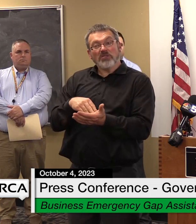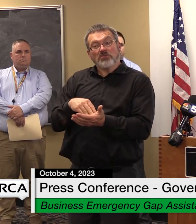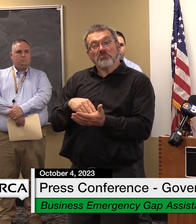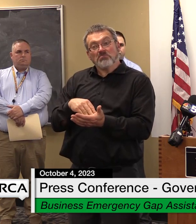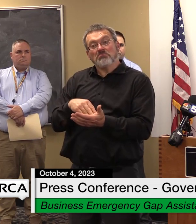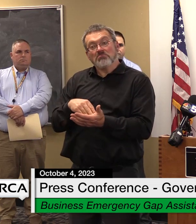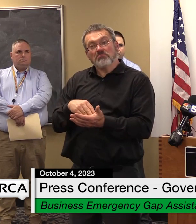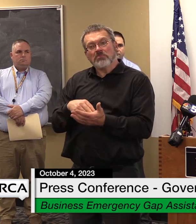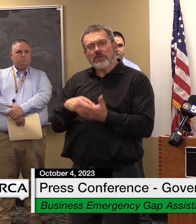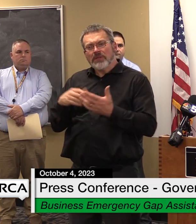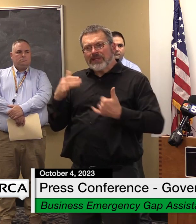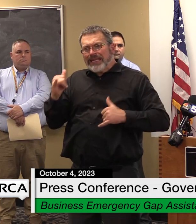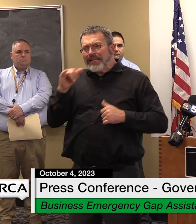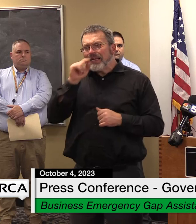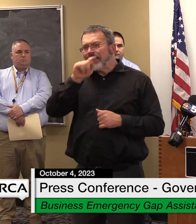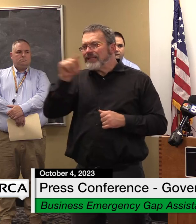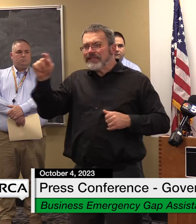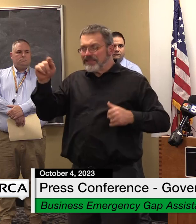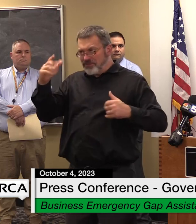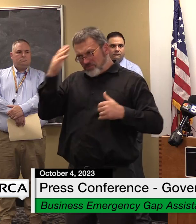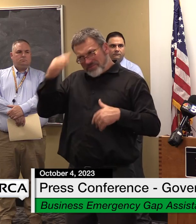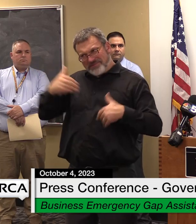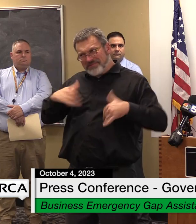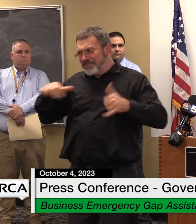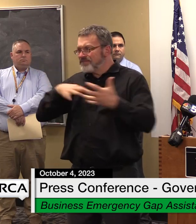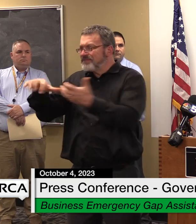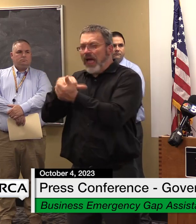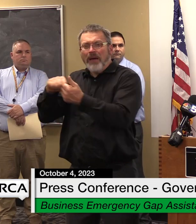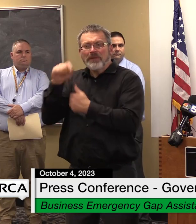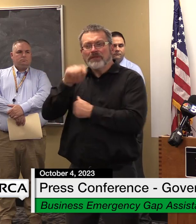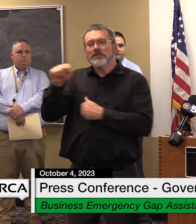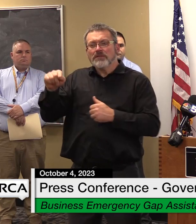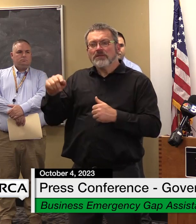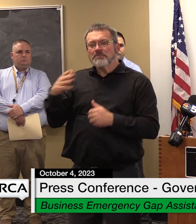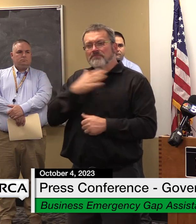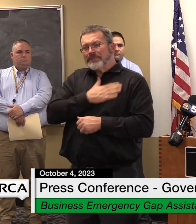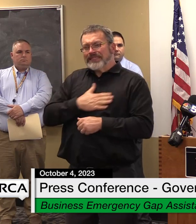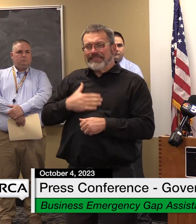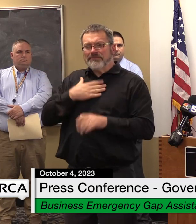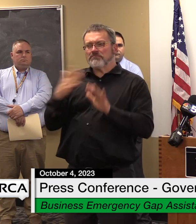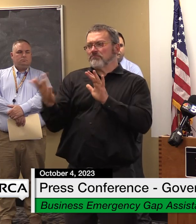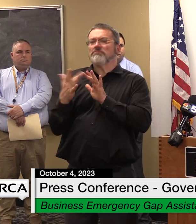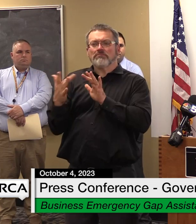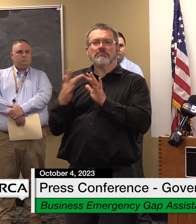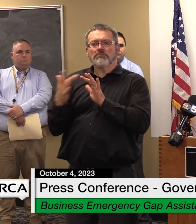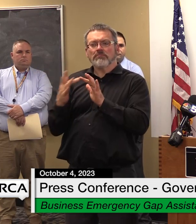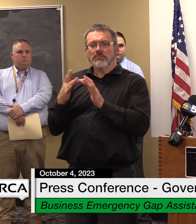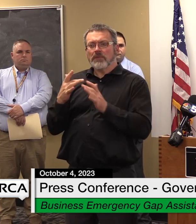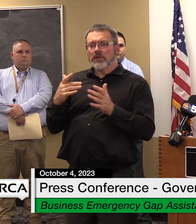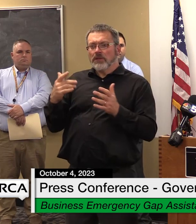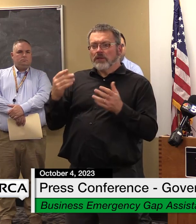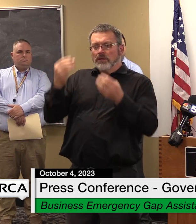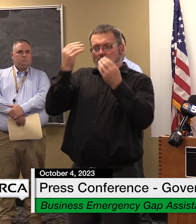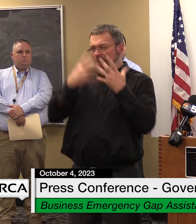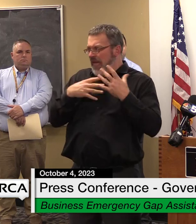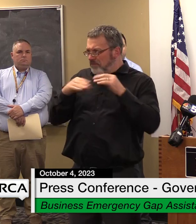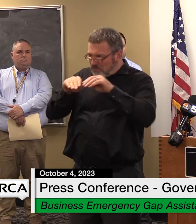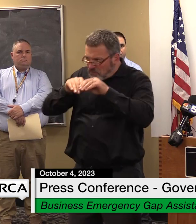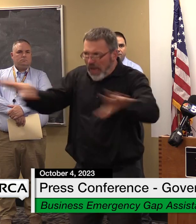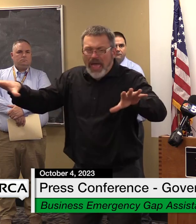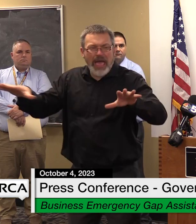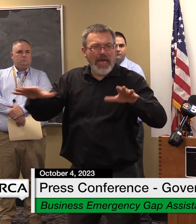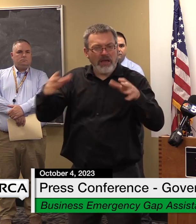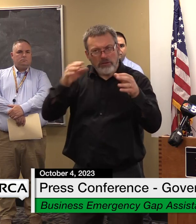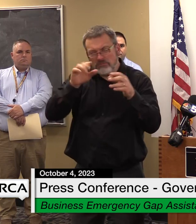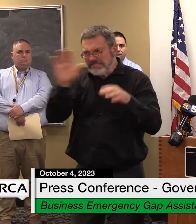out there who have had damages. And we asked, anything you can do to help us get the word out to apply for assistance, please do